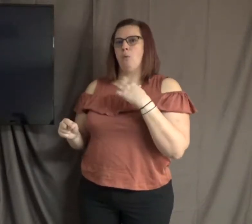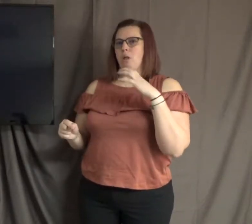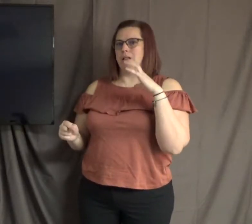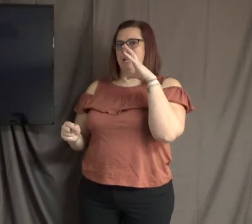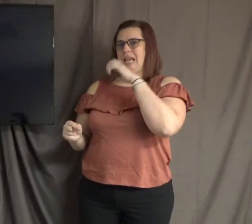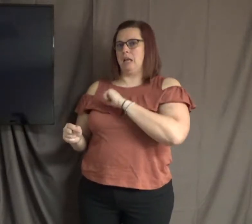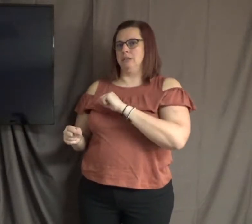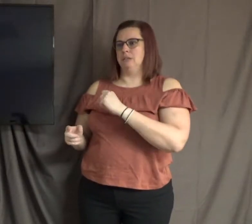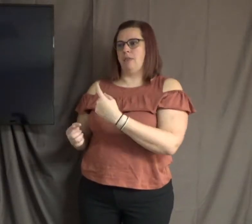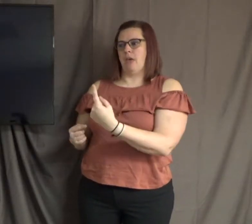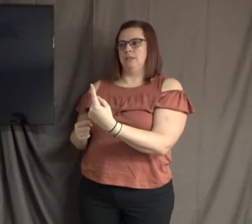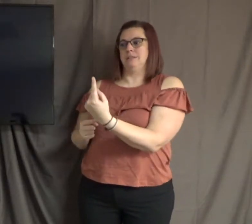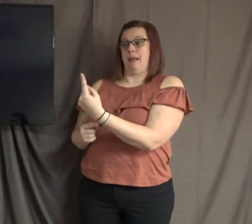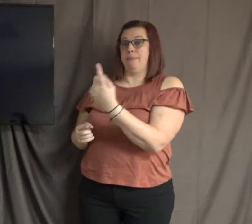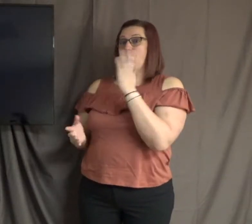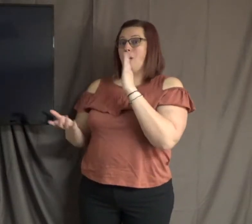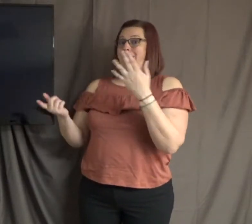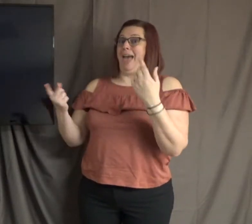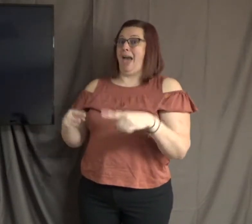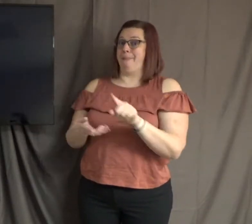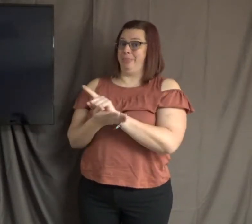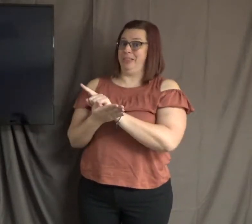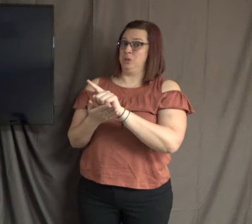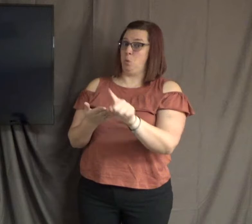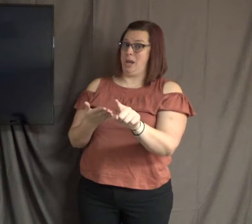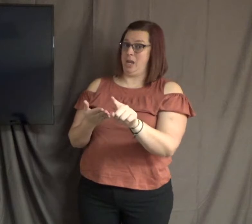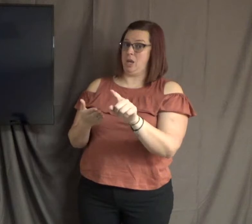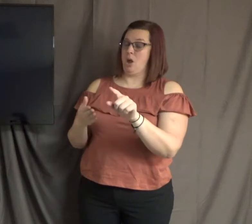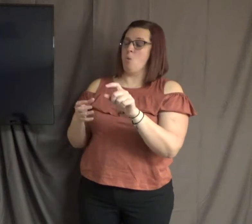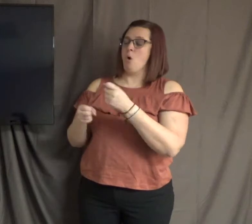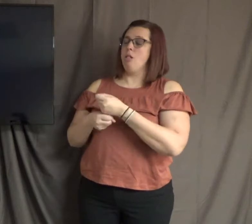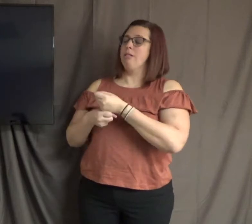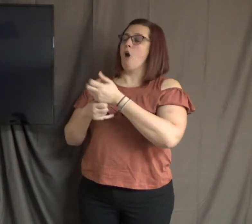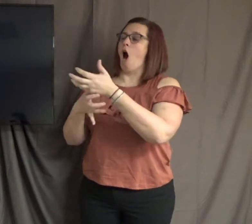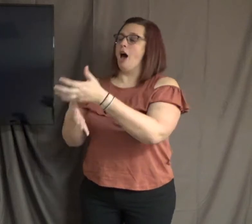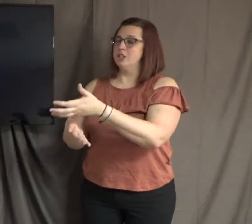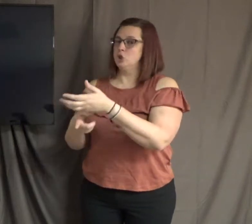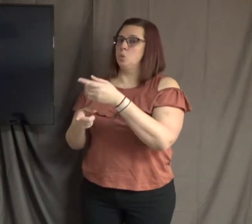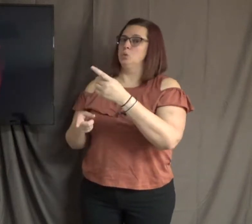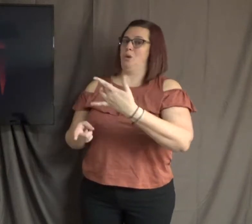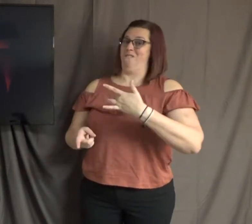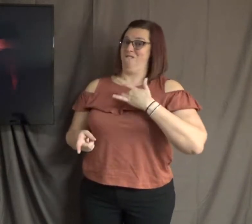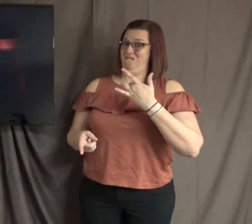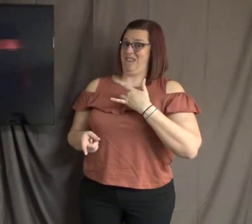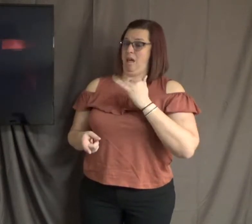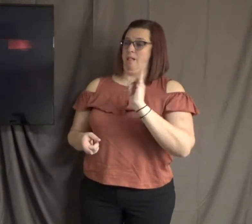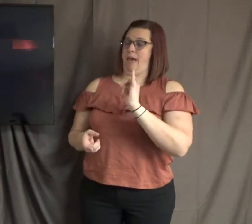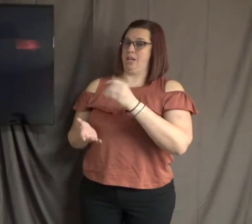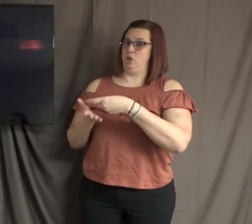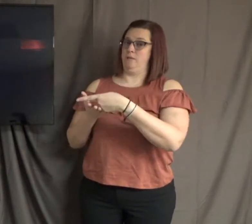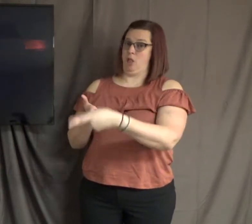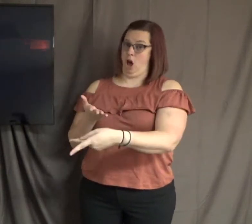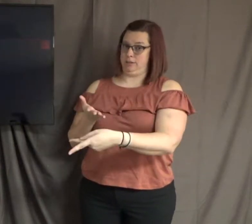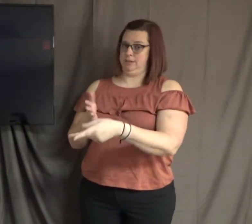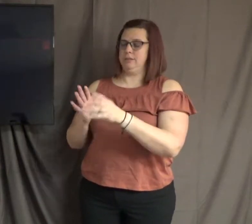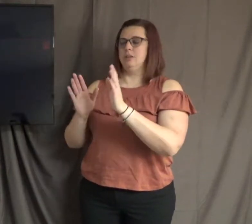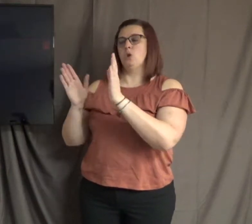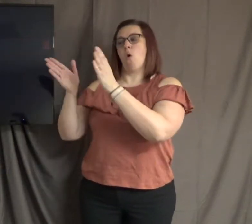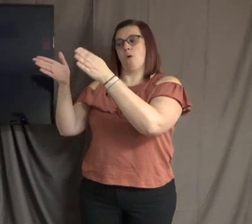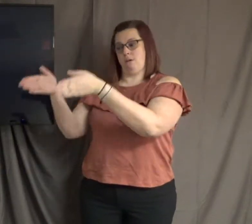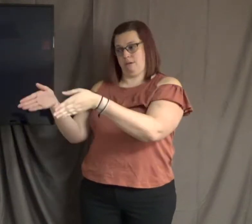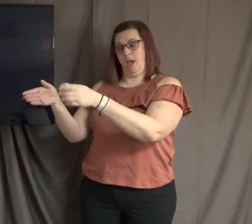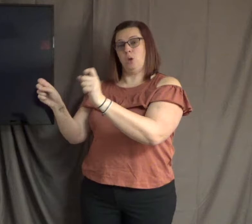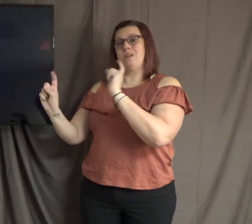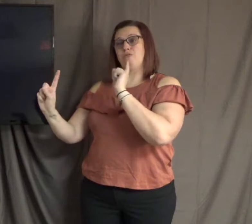happen this week that will cause you to feel like you made a mistake or that you lost in some way. The first way we can respond